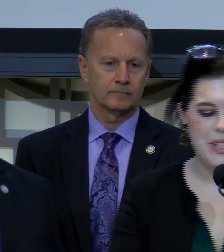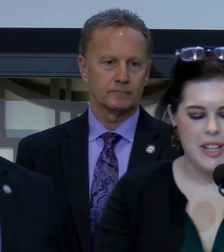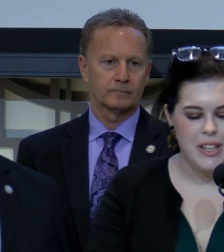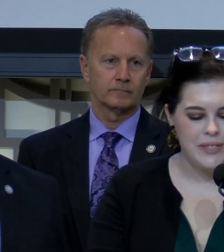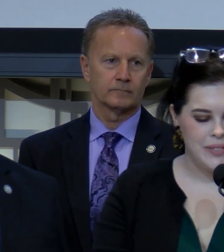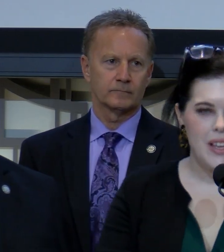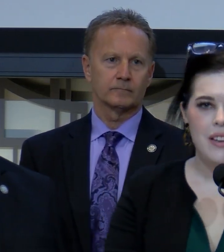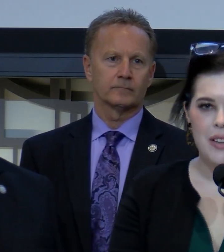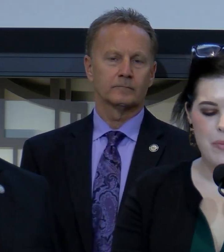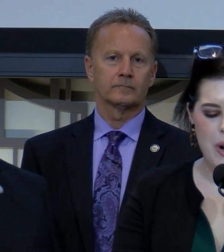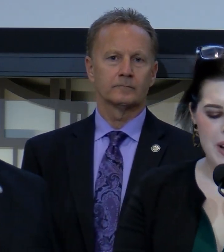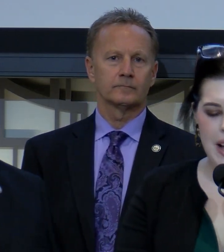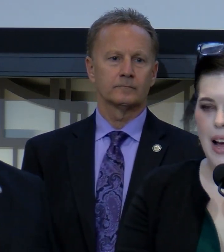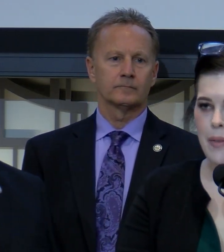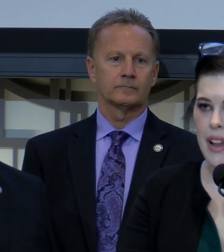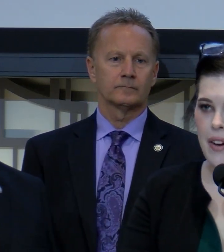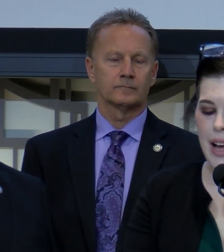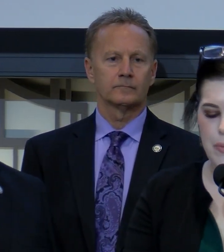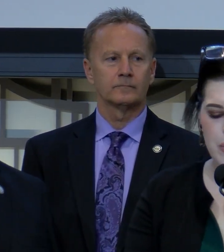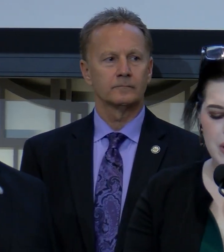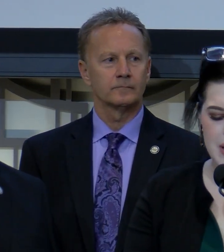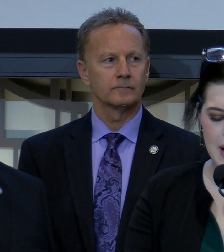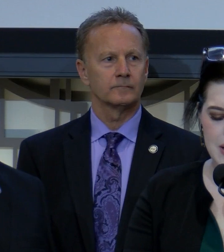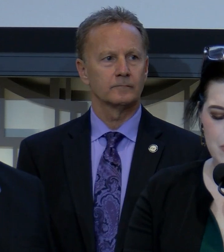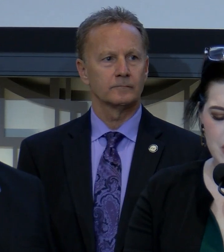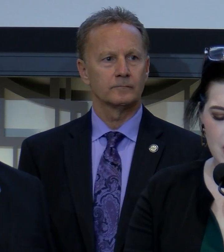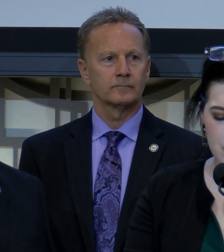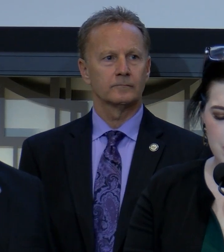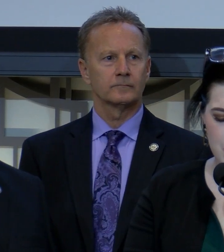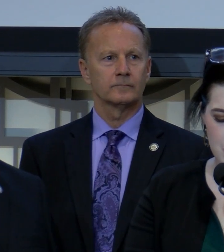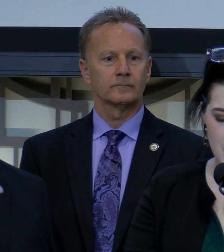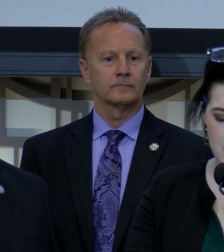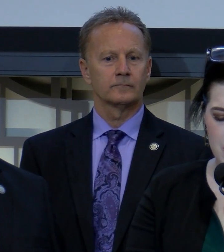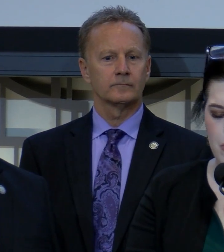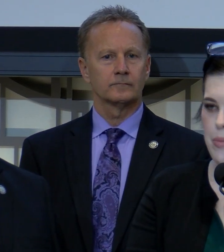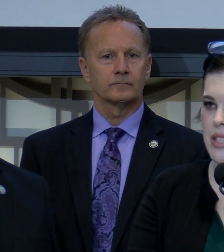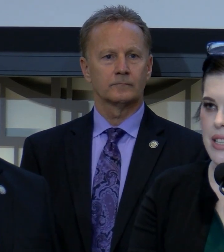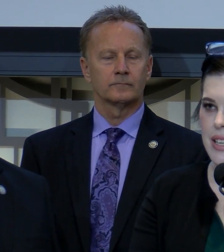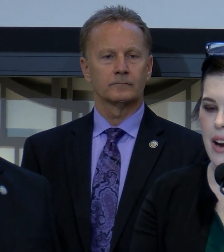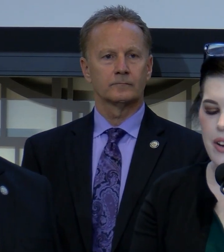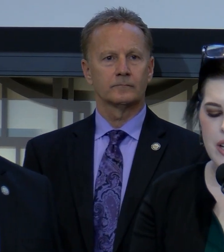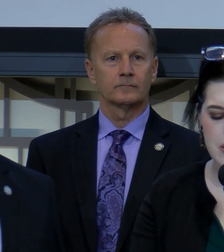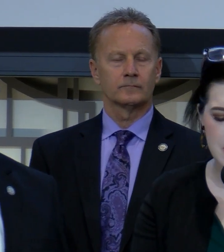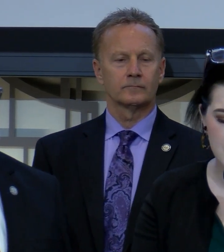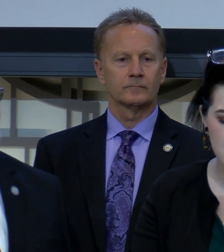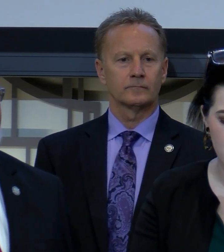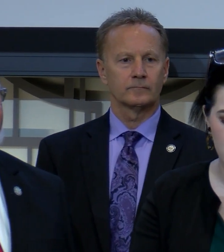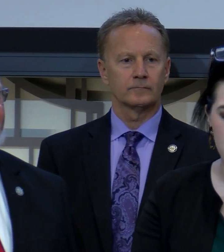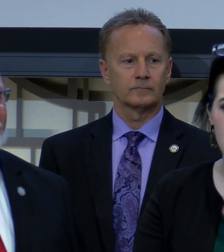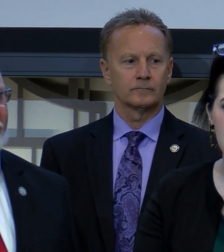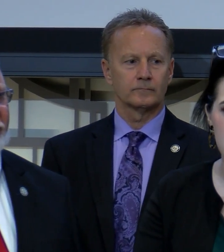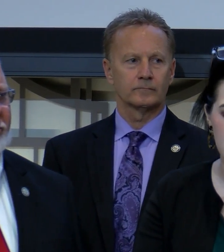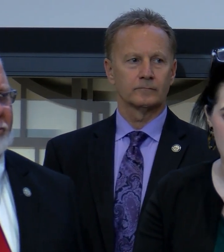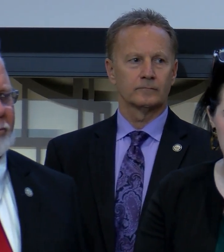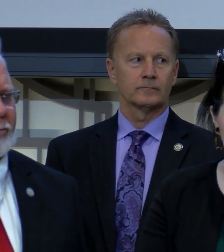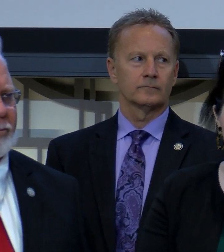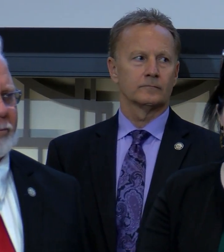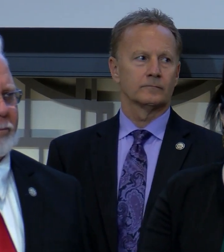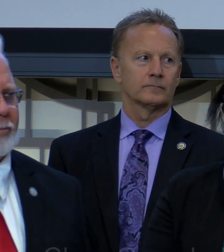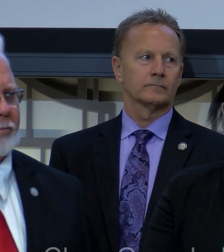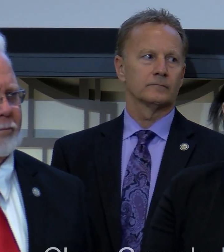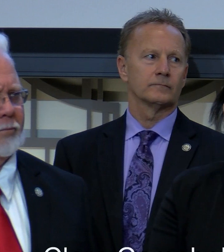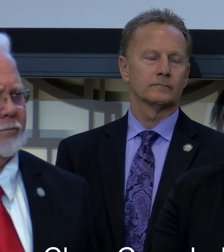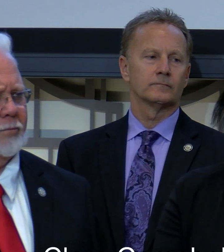Thank you, Mayor Turner. Good morning. I'm Clara Campbell with the Texas Retailers Association, representing Gary Huddleston, the Grocery Industry